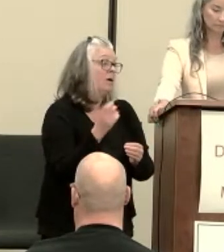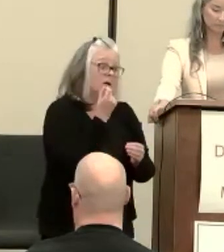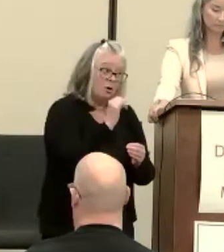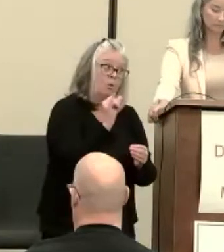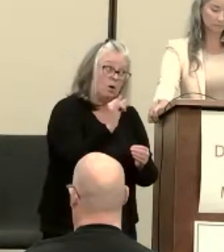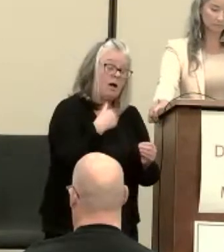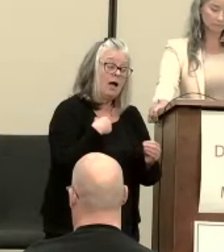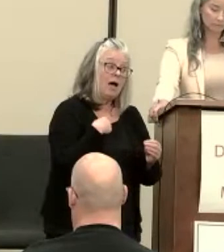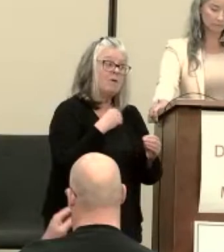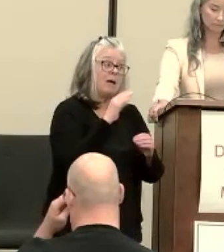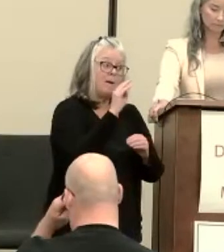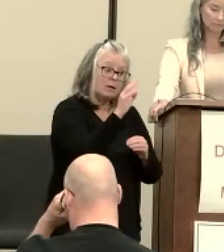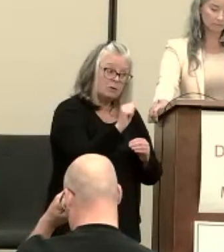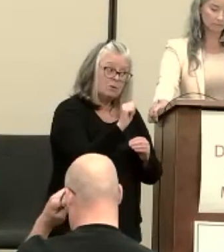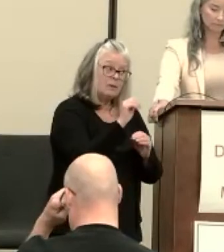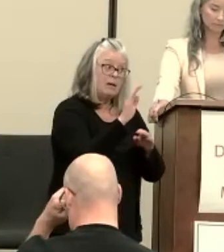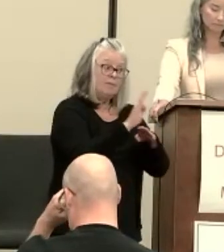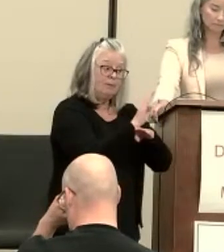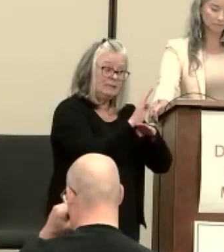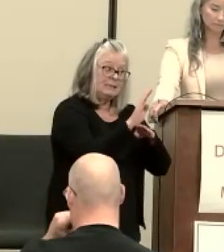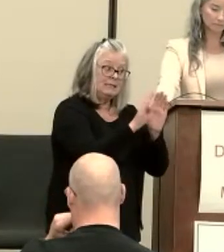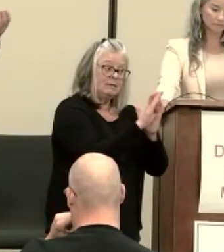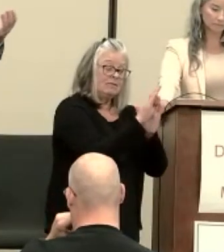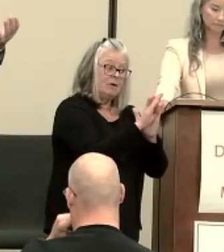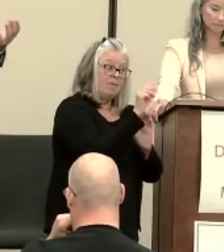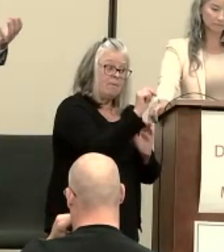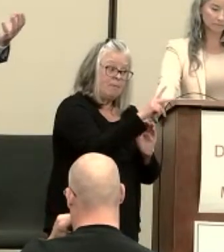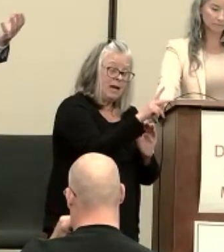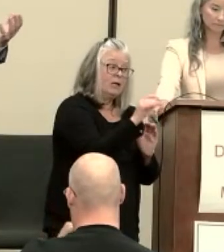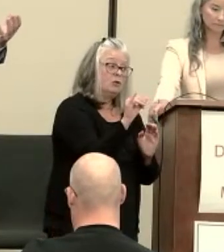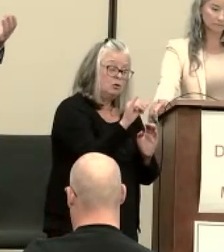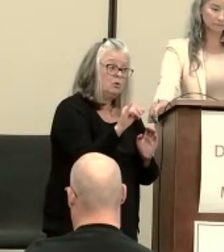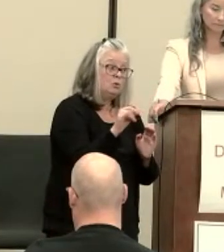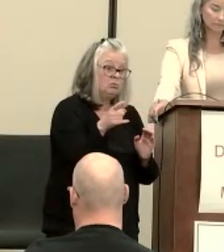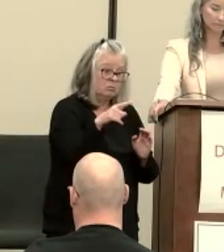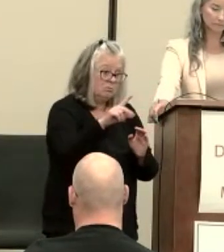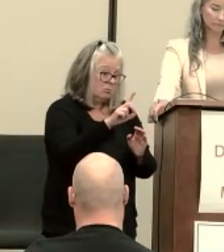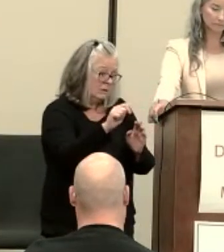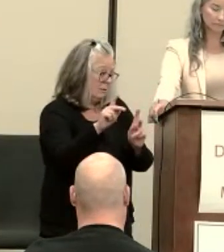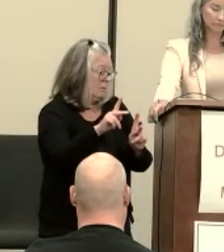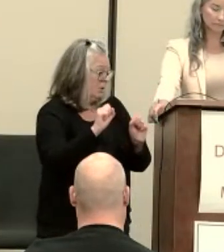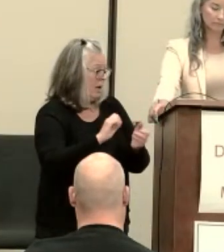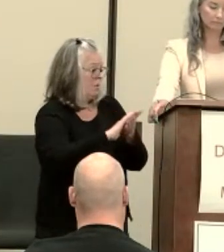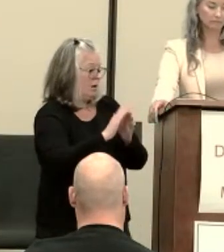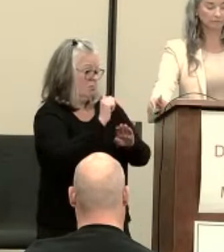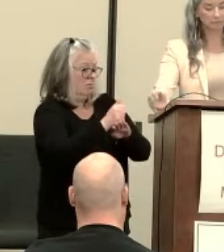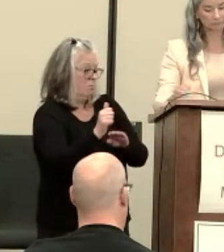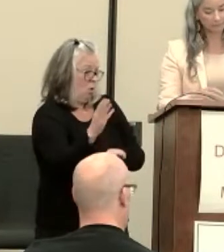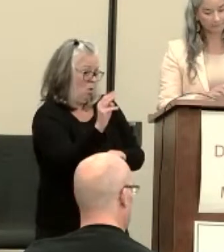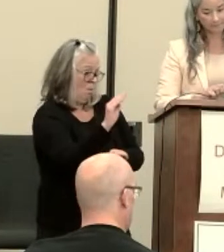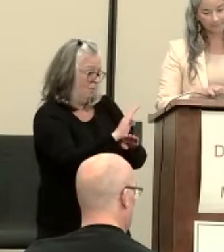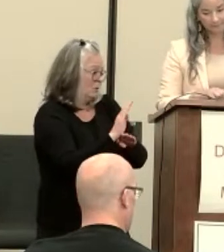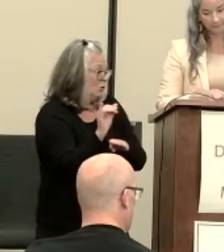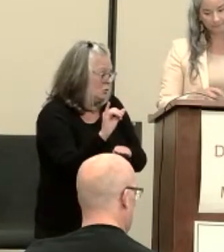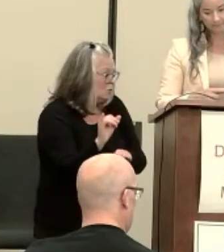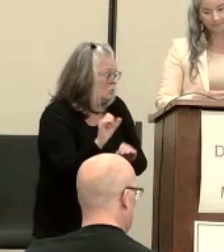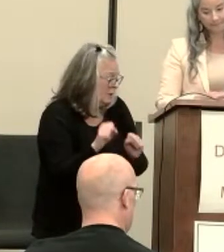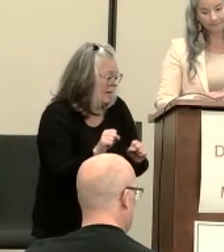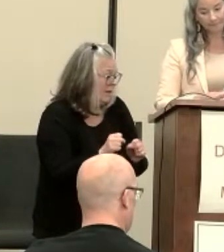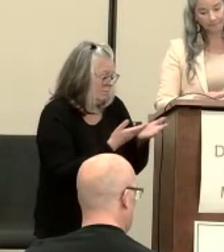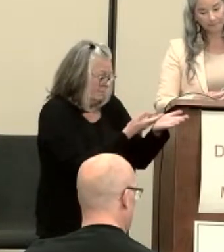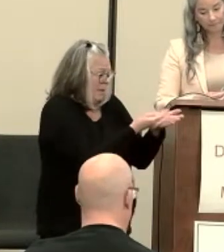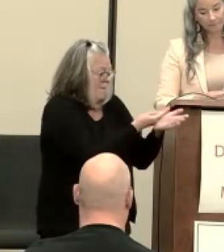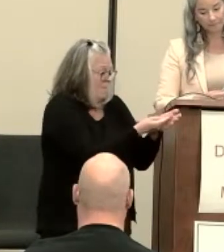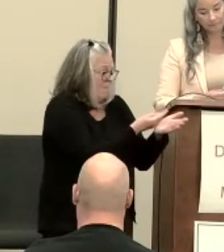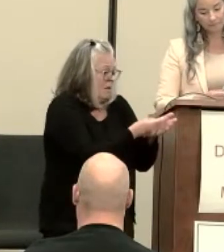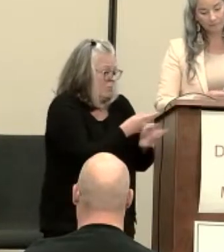Business Development Bank because folks with disabilities can be entrepreneurs and it can be very successful, to make sure that they have access to capital